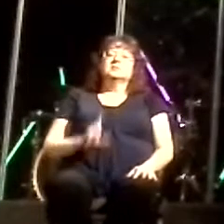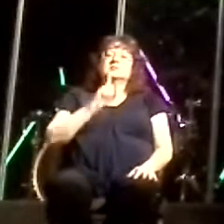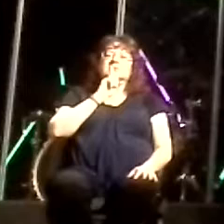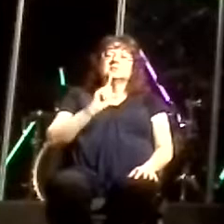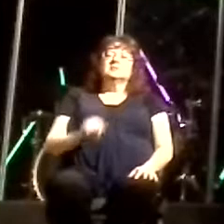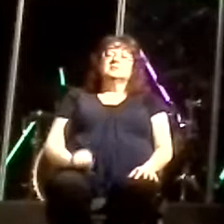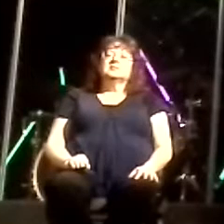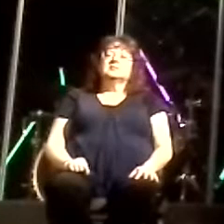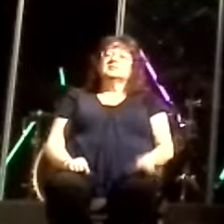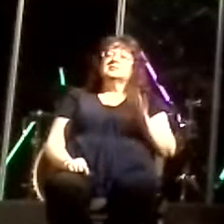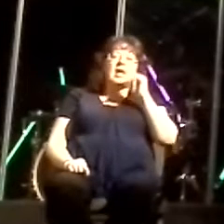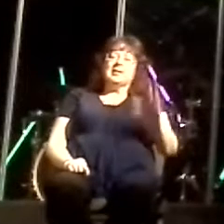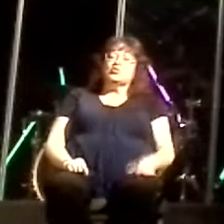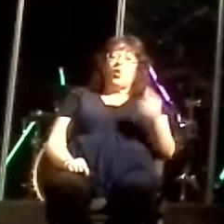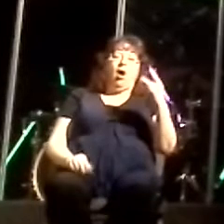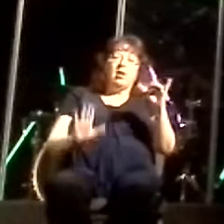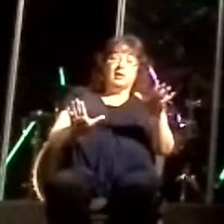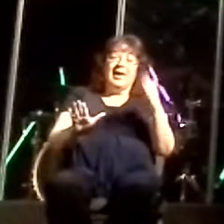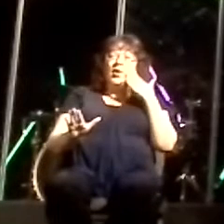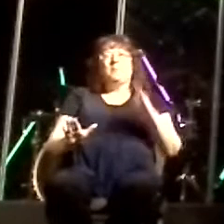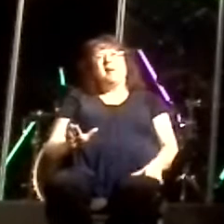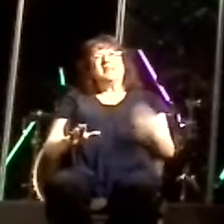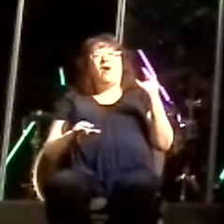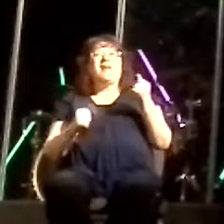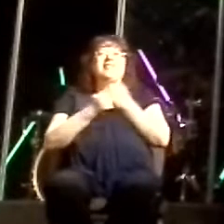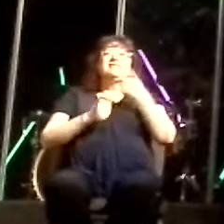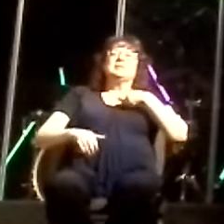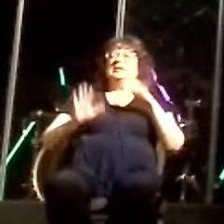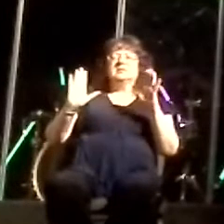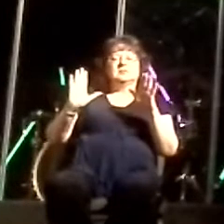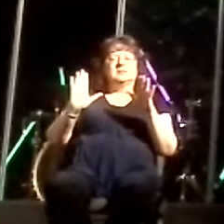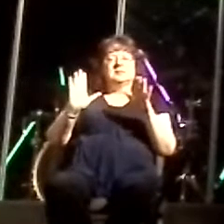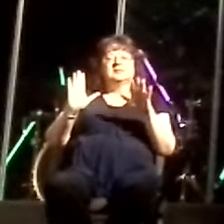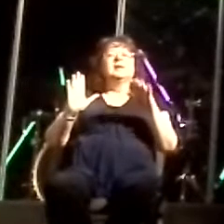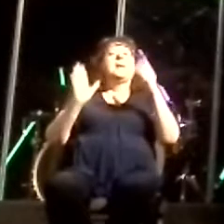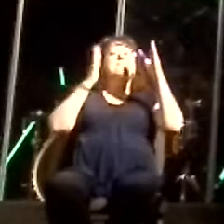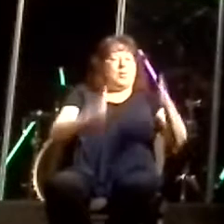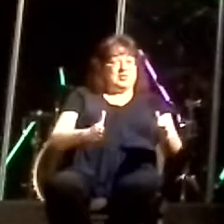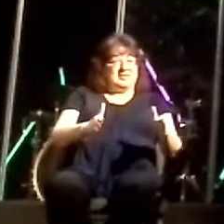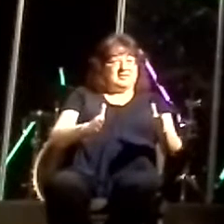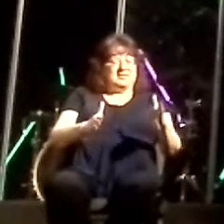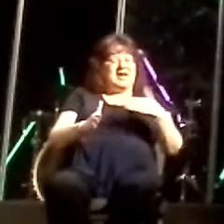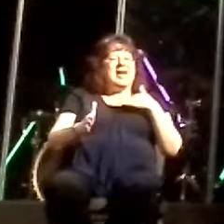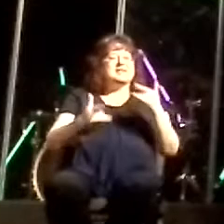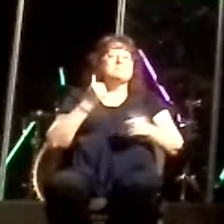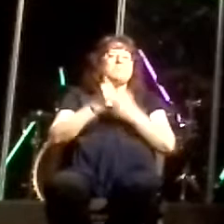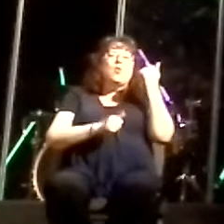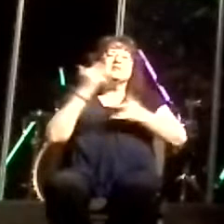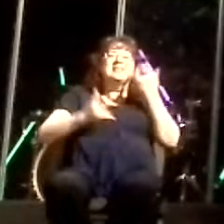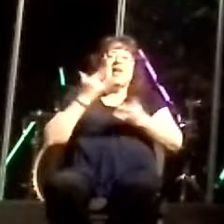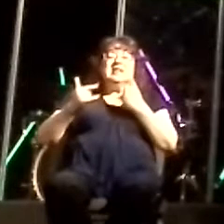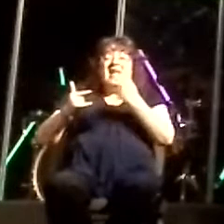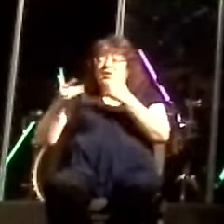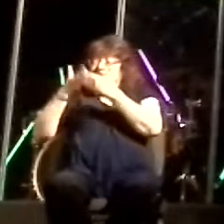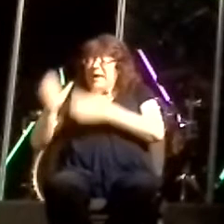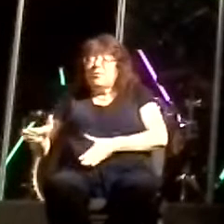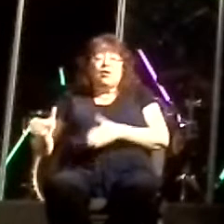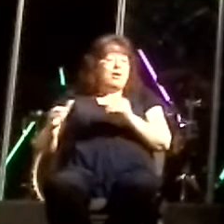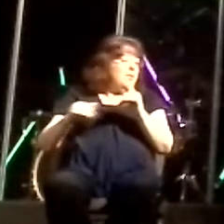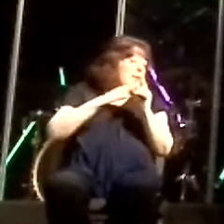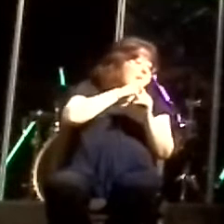this. Not just your dog, all right? I know my dog loves me, okay? Who is it that gets the most excited?